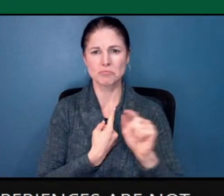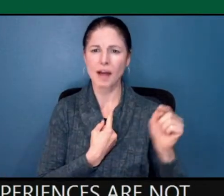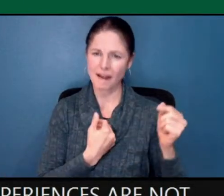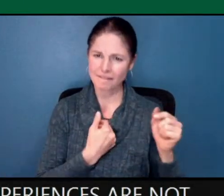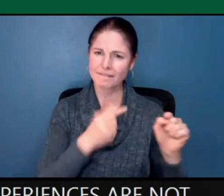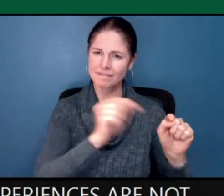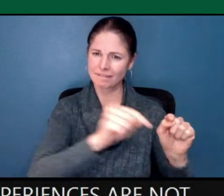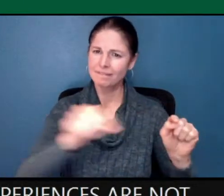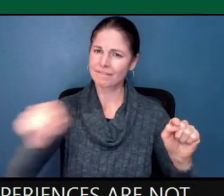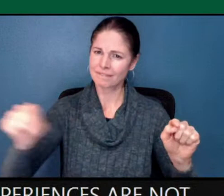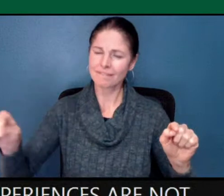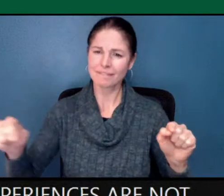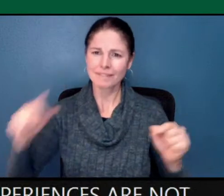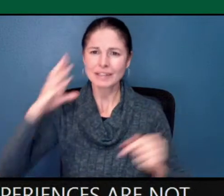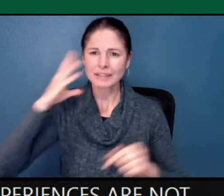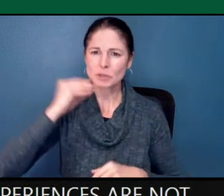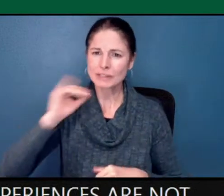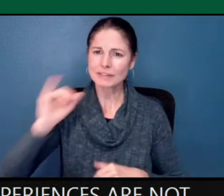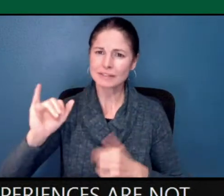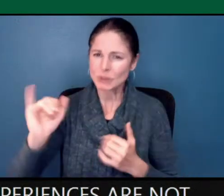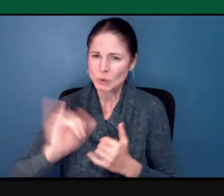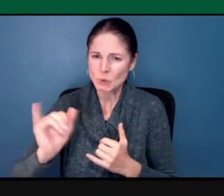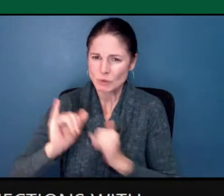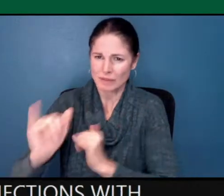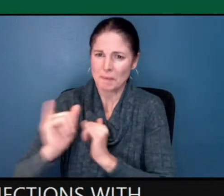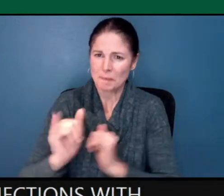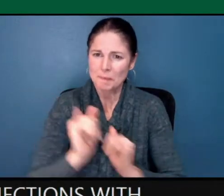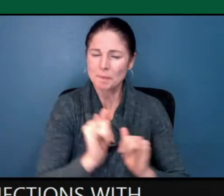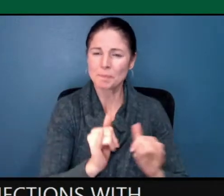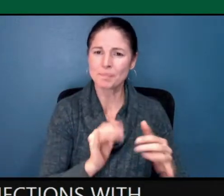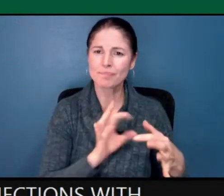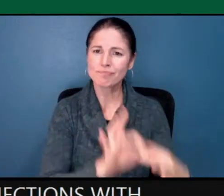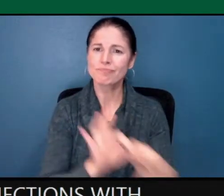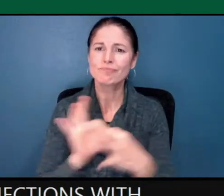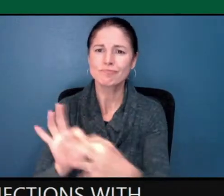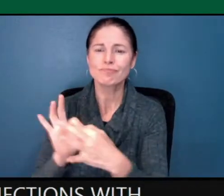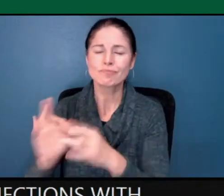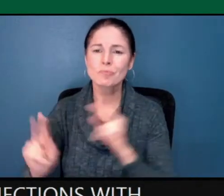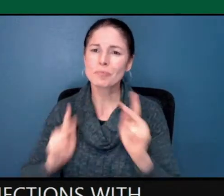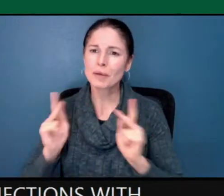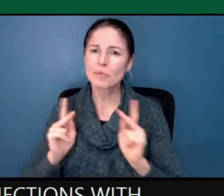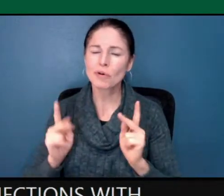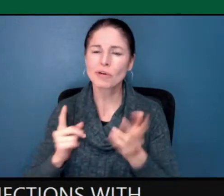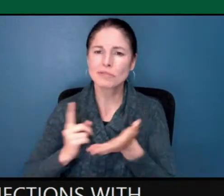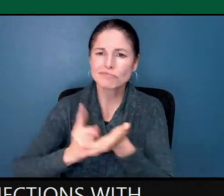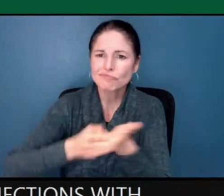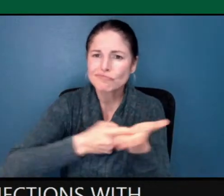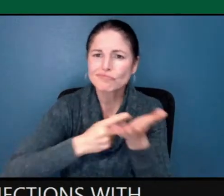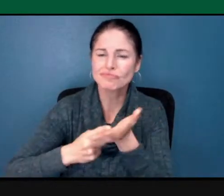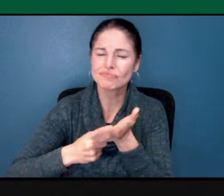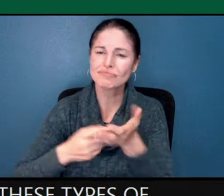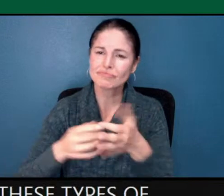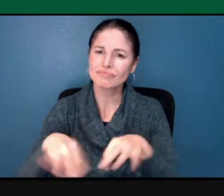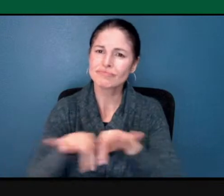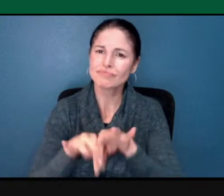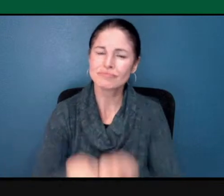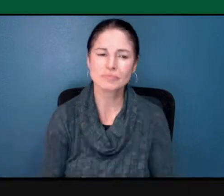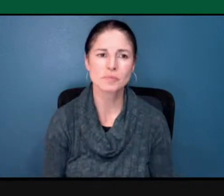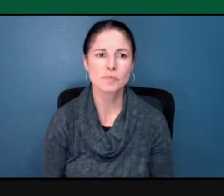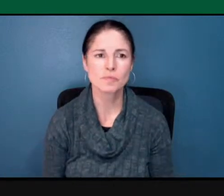with other people and through having these types of discussions. And that's why I'm very thankful that we